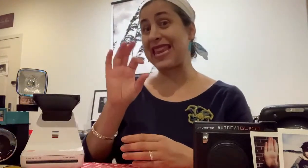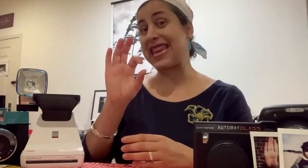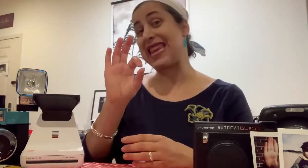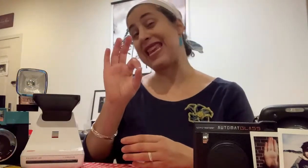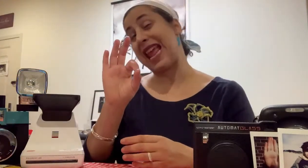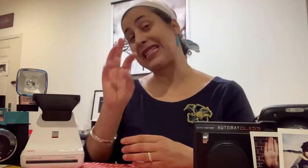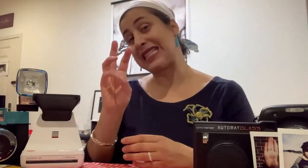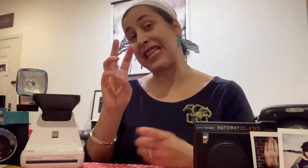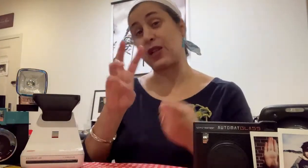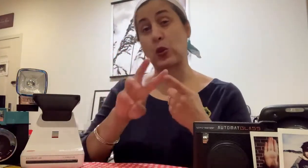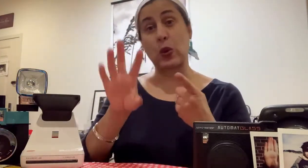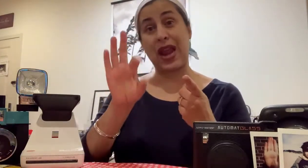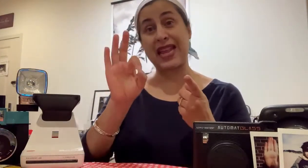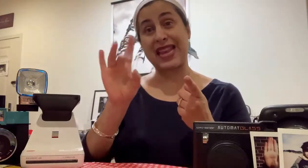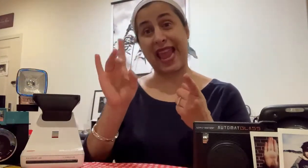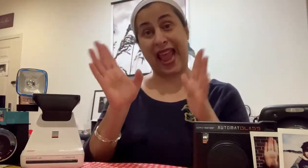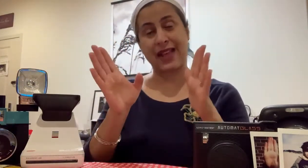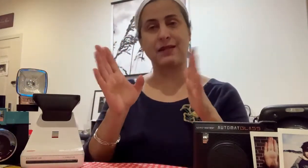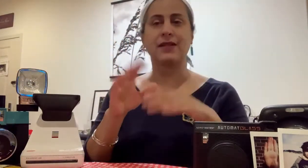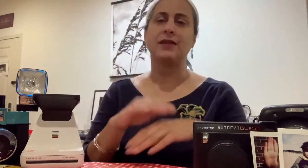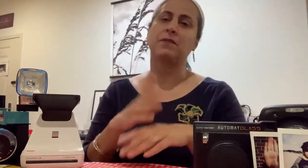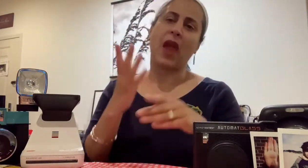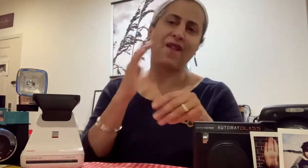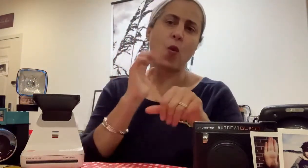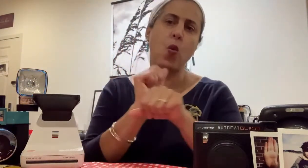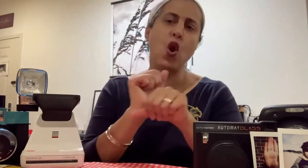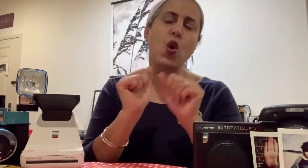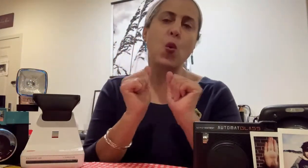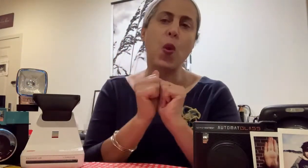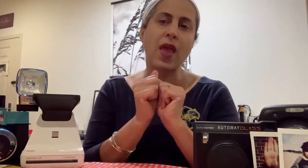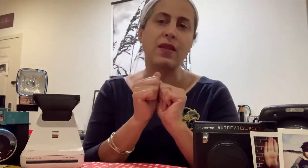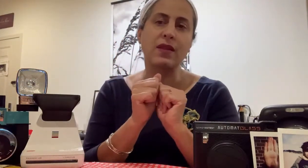So in the around 96, 98 time frame,